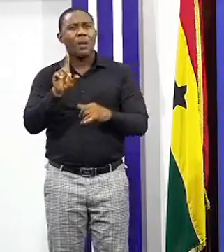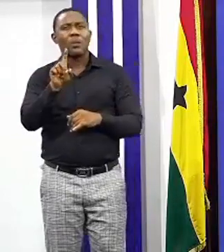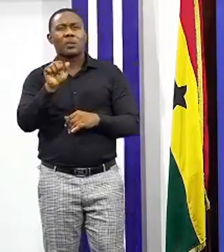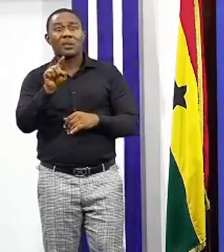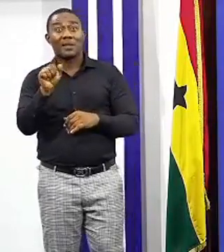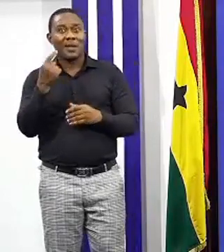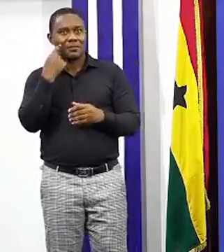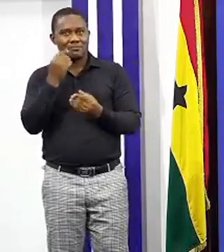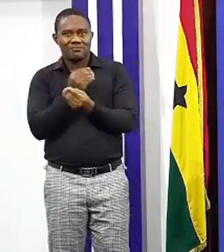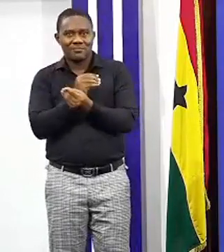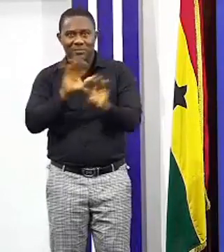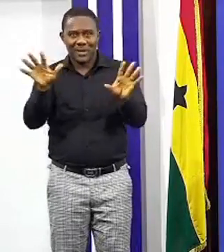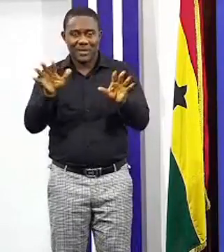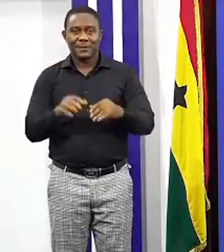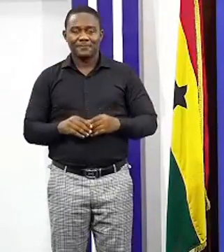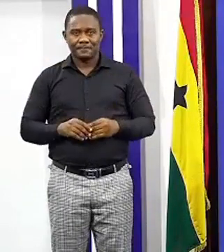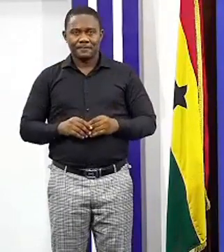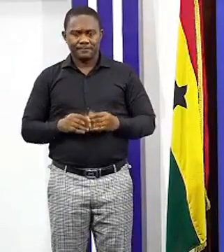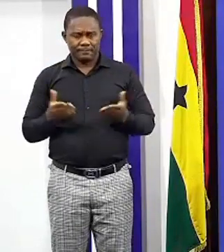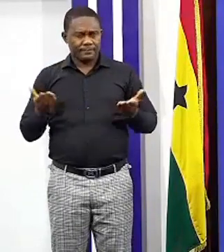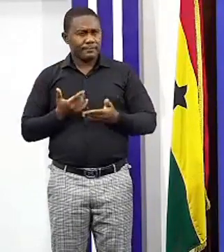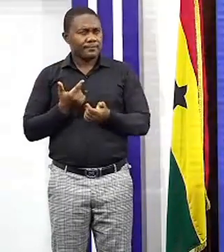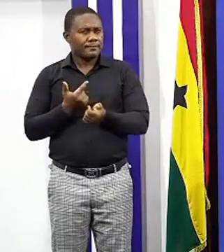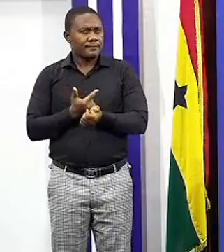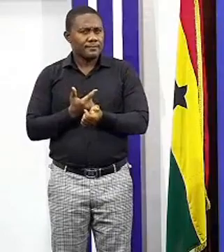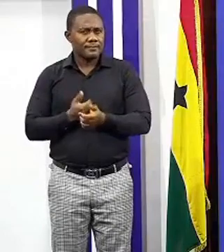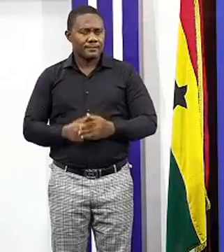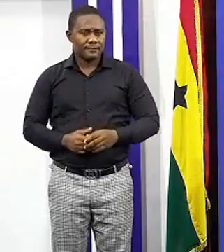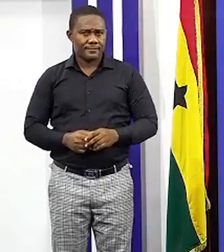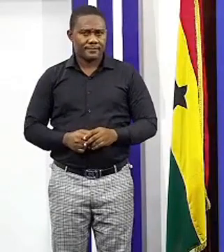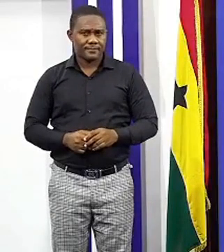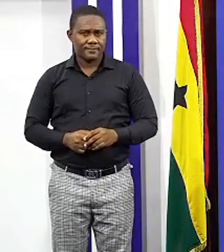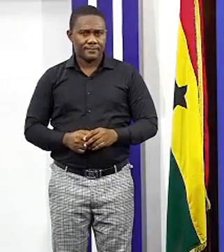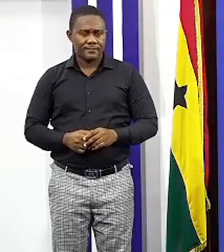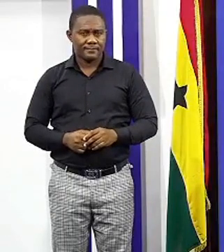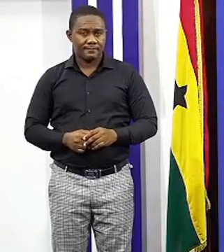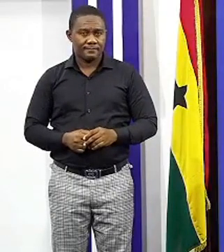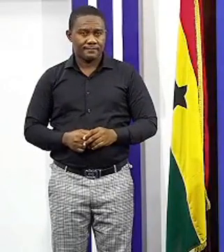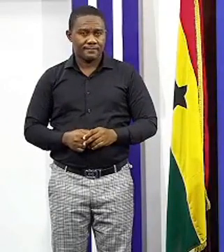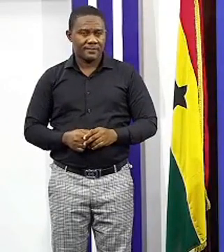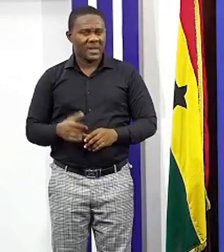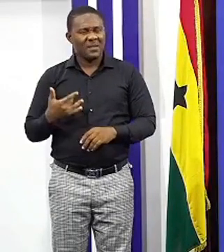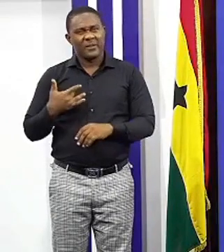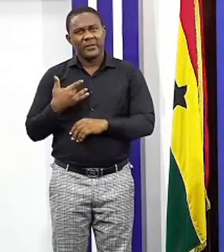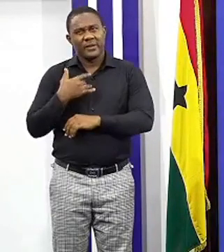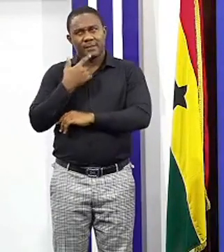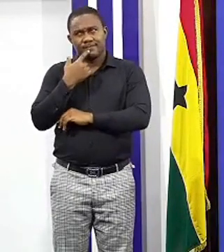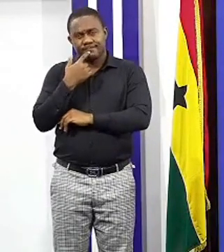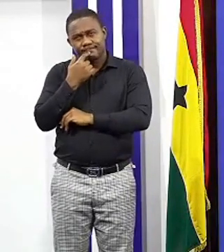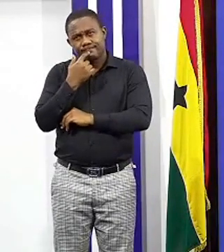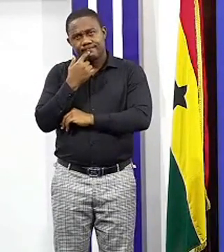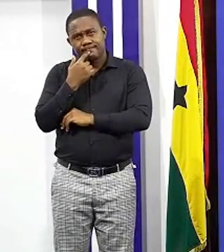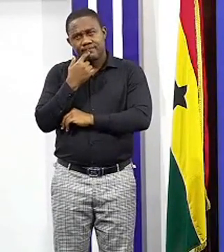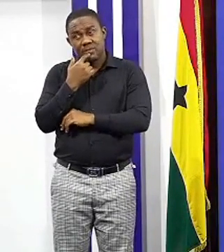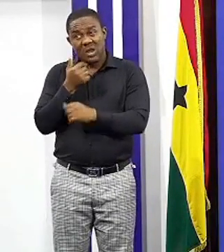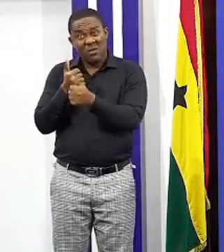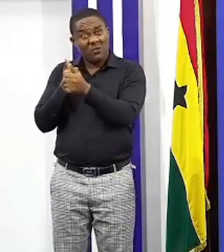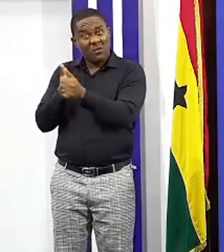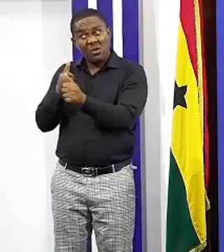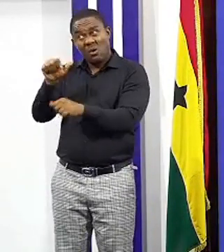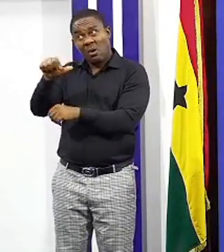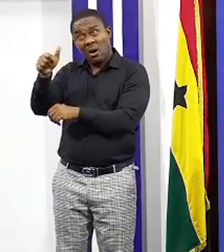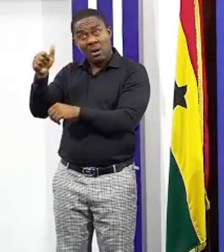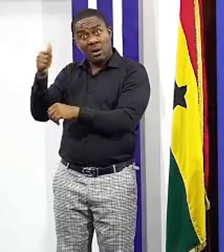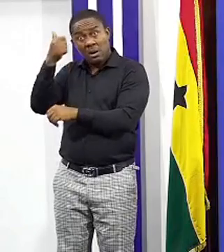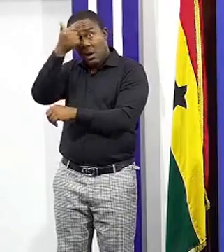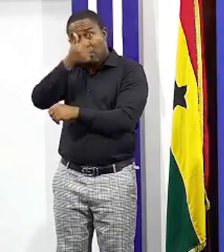clearly that in Ghana, we will not go in that direction. And luckily, His Excellency the